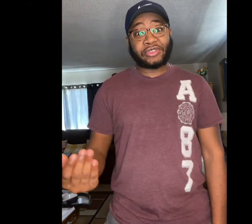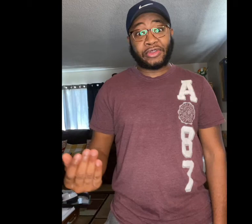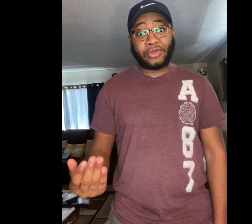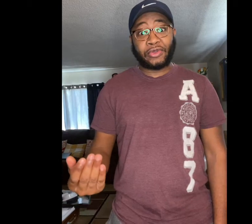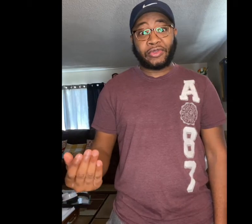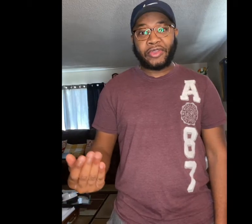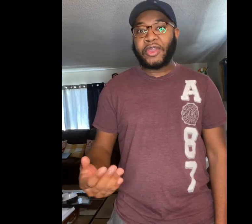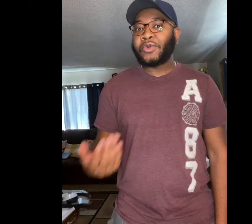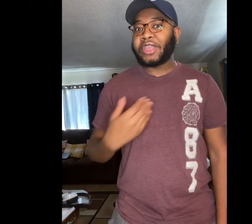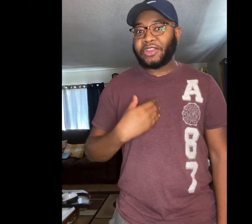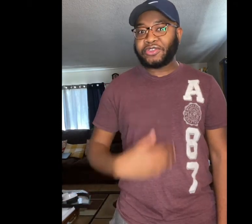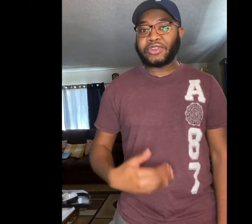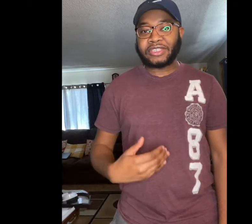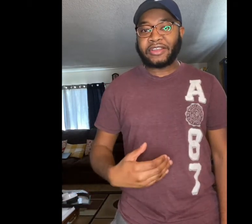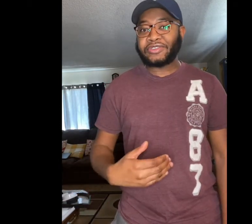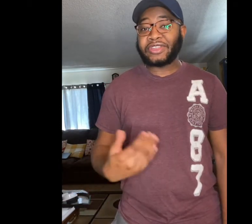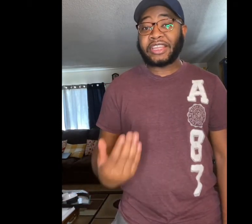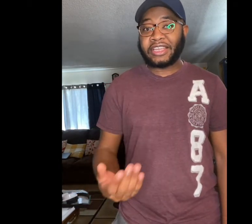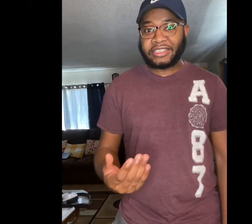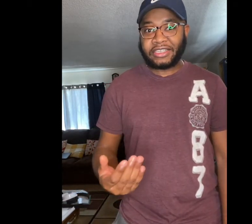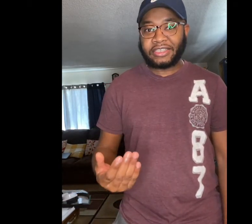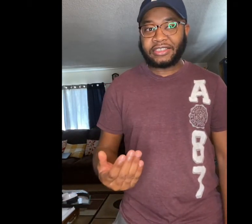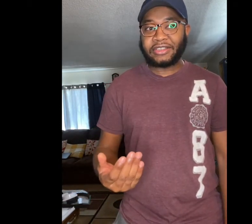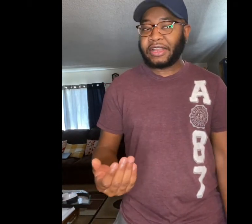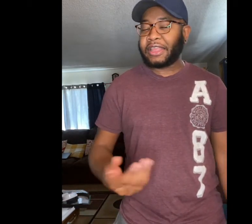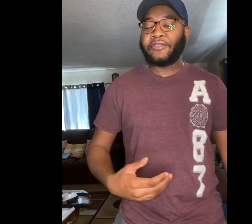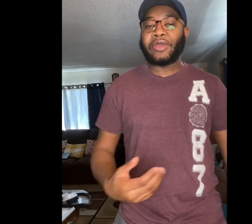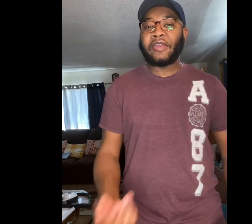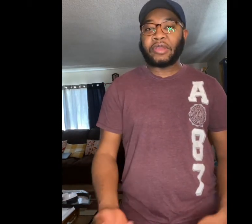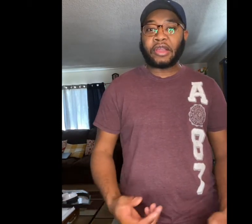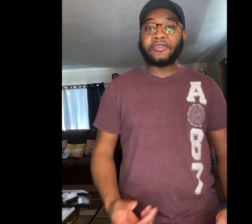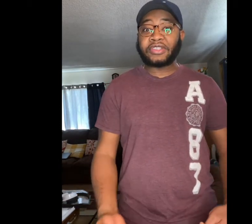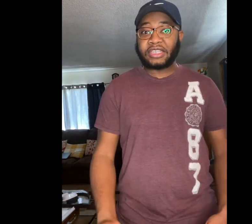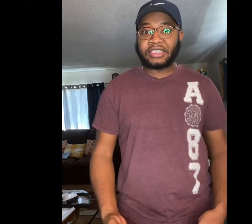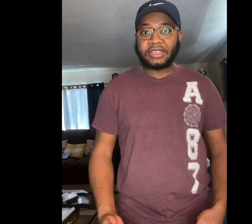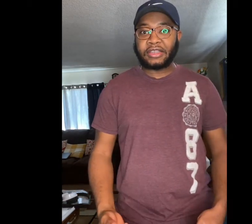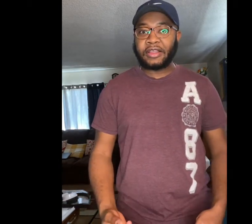slow. We can use ourselves to gauge this. So like if we're having a conversation,